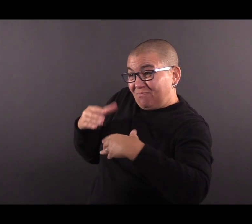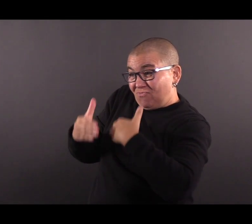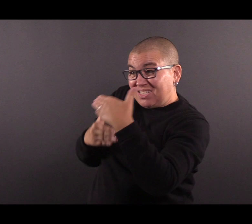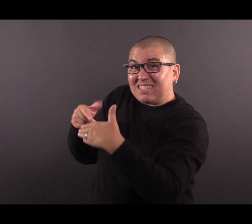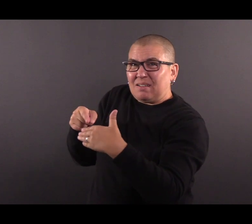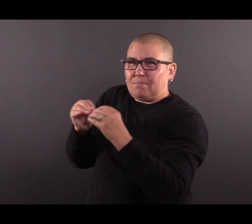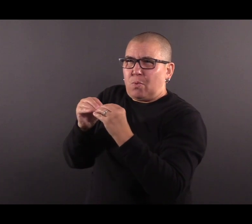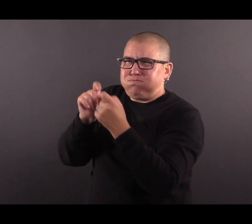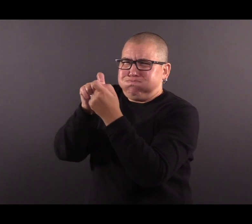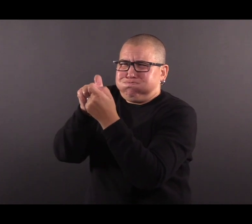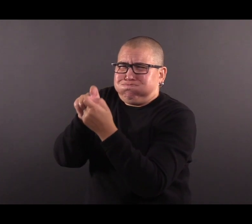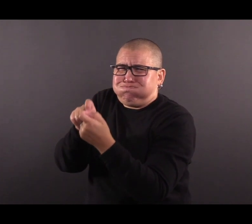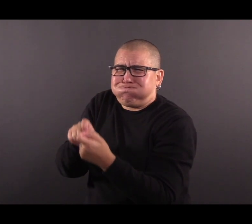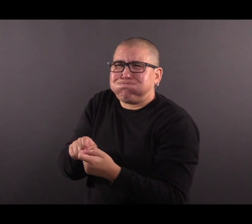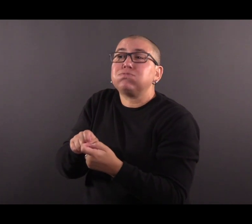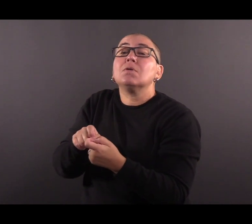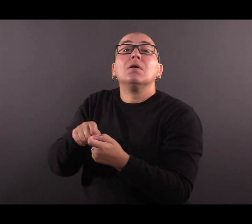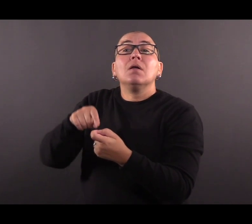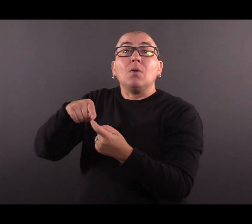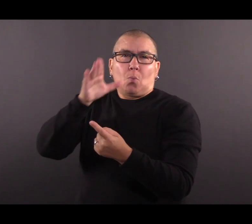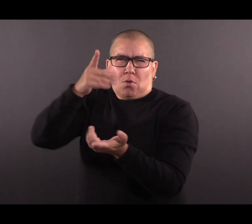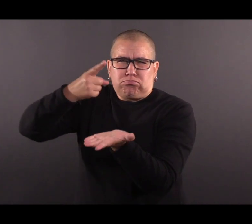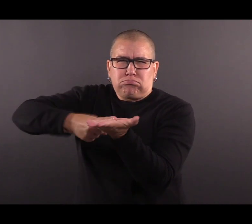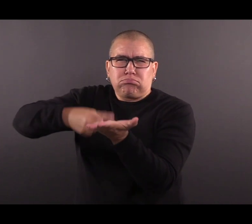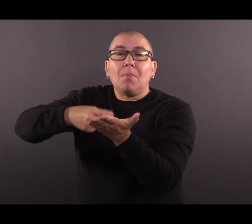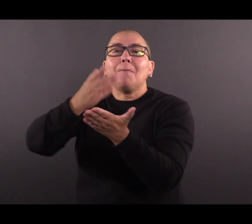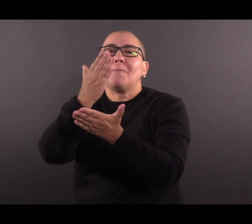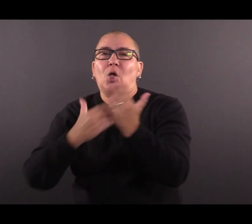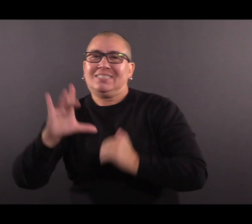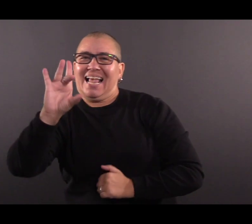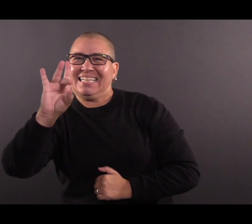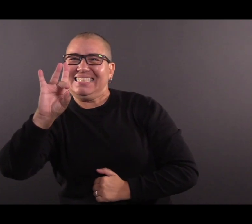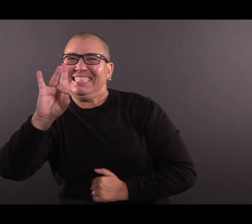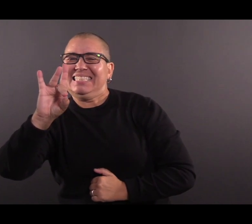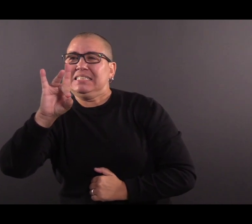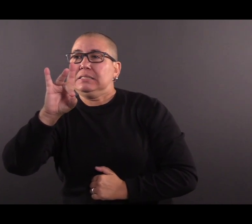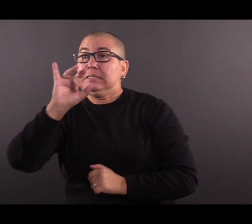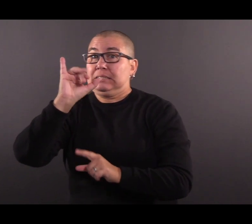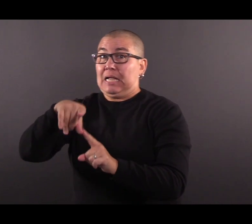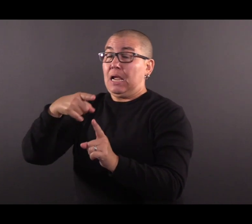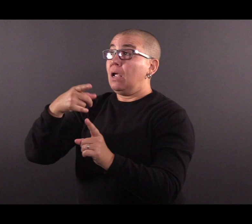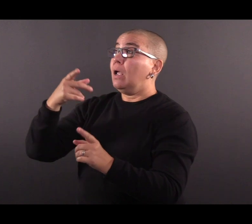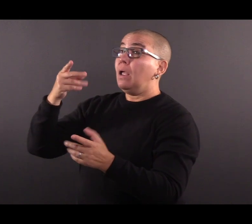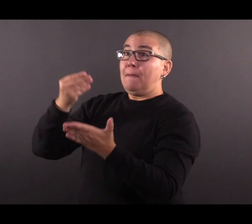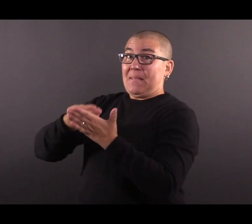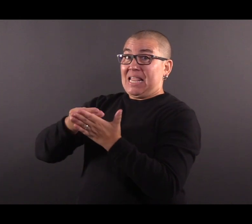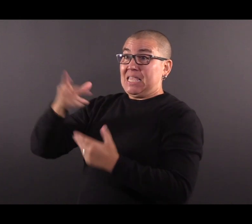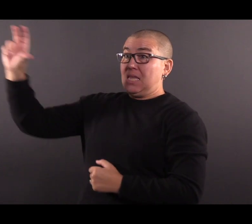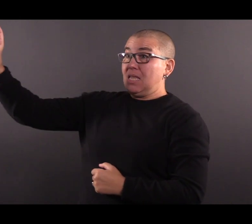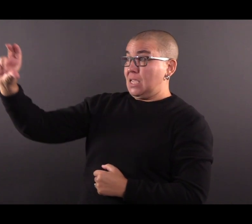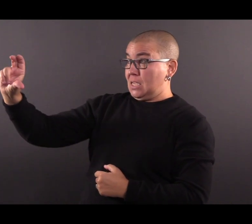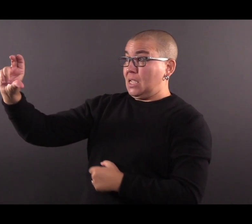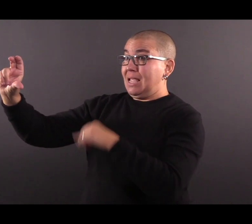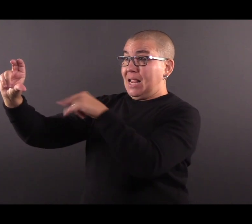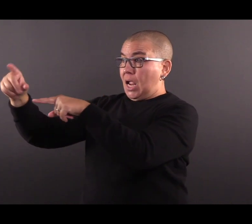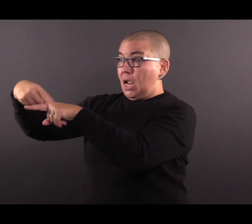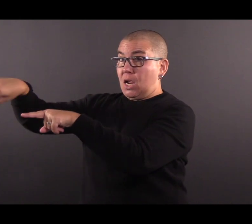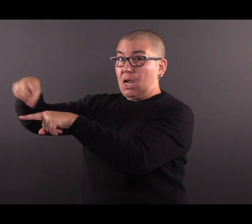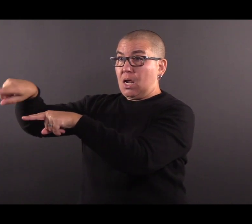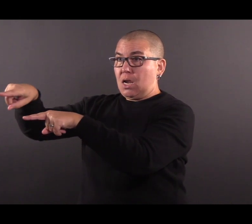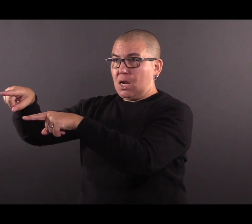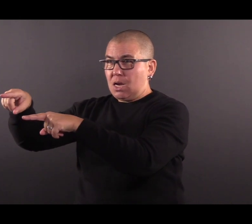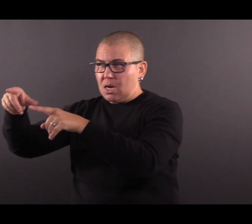about the coordinated entry process in Part 8 of the series. When funded, grantees will be required to gather